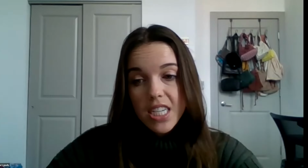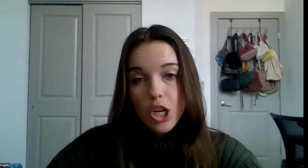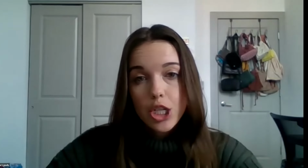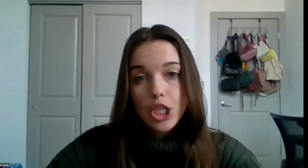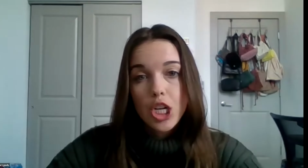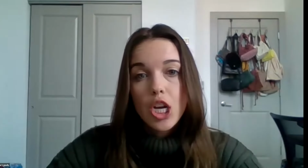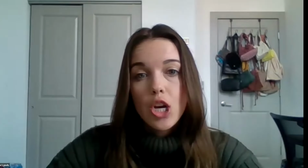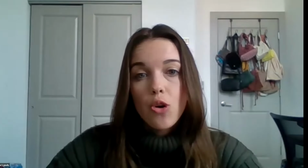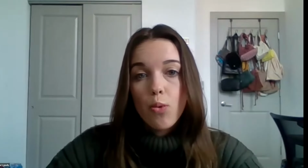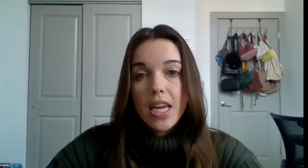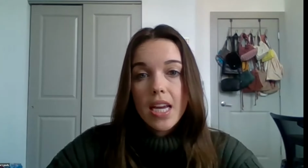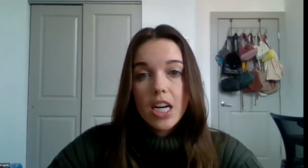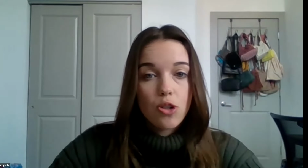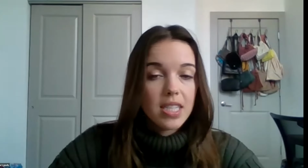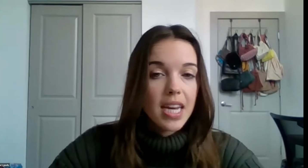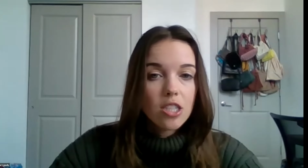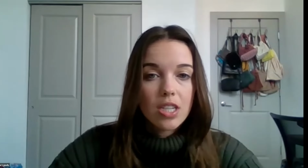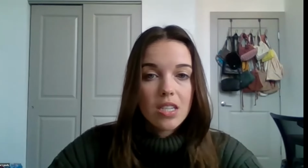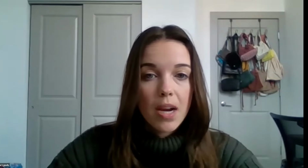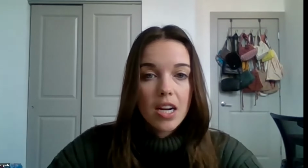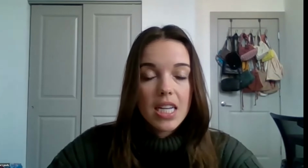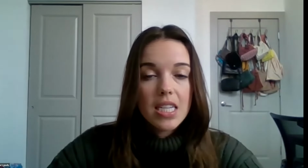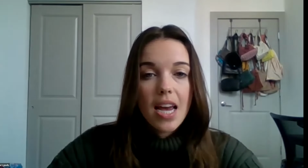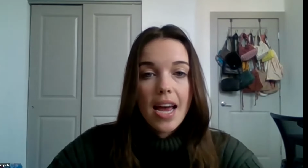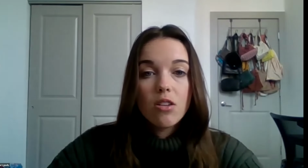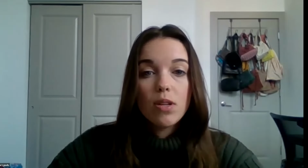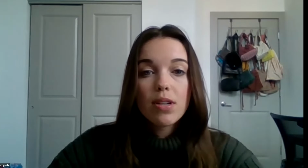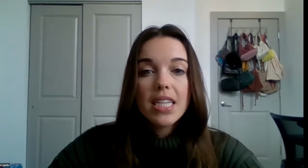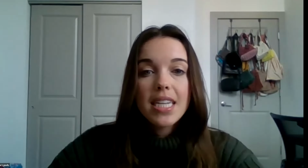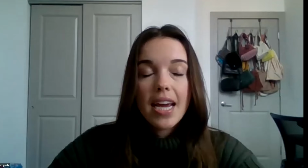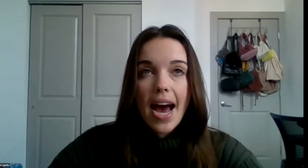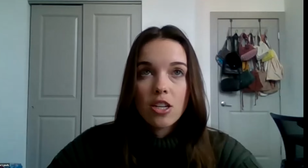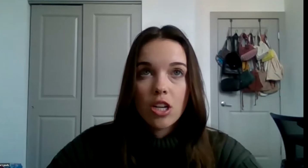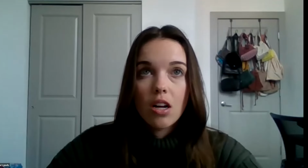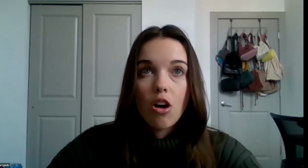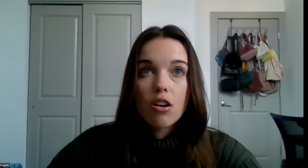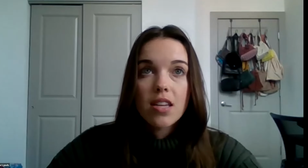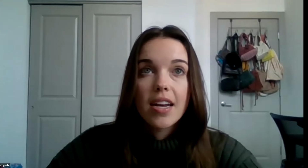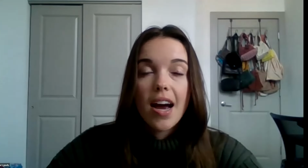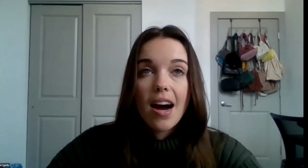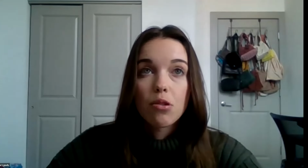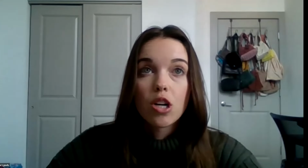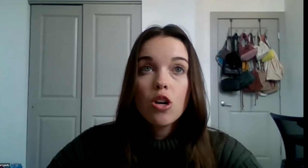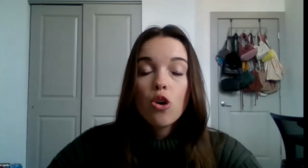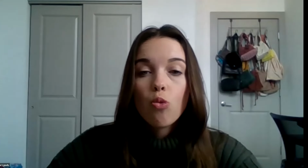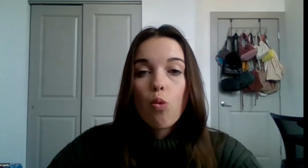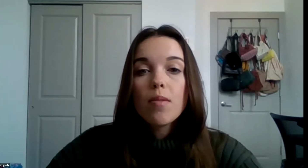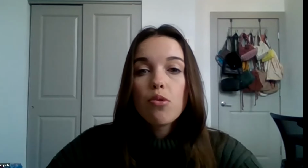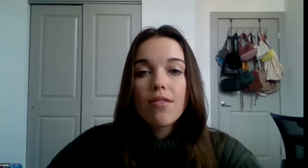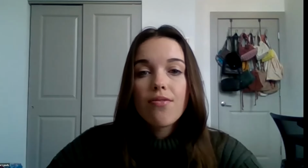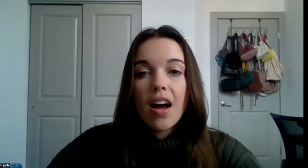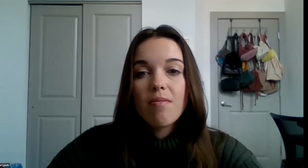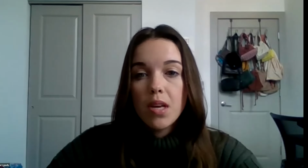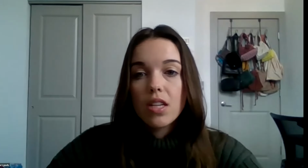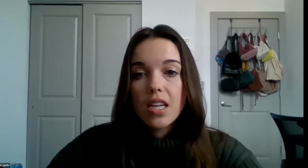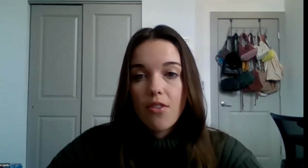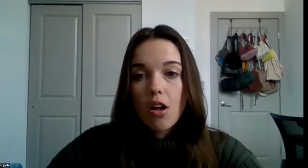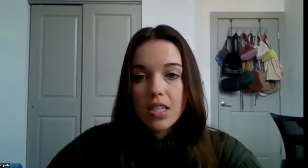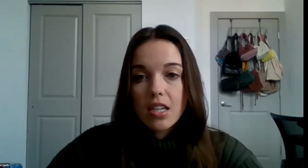life-saving research. We address cancer disparities, and we really take action alongside our